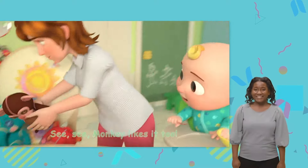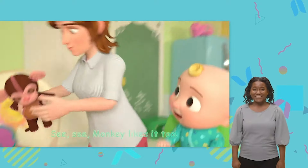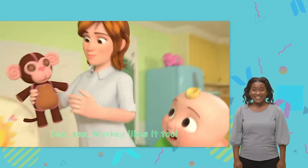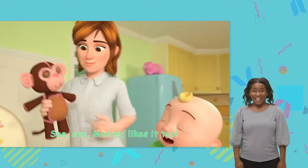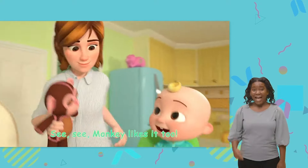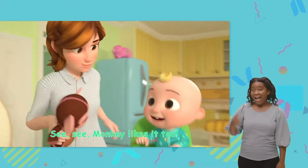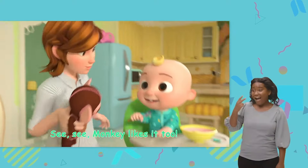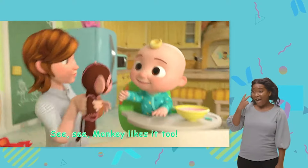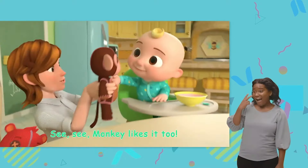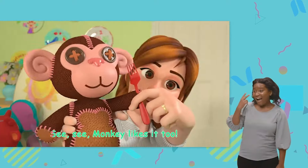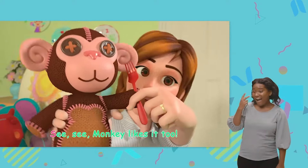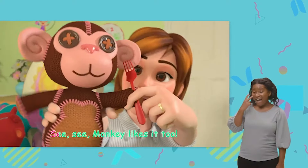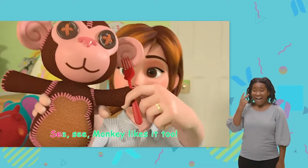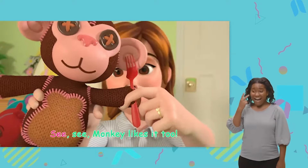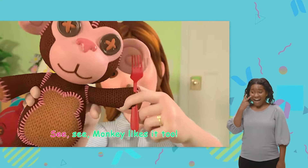Ooh!